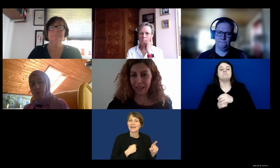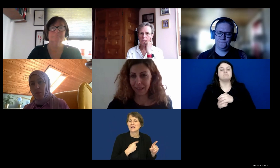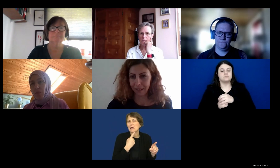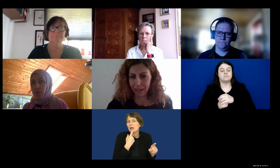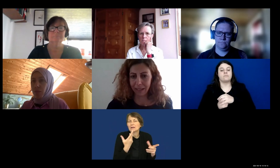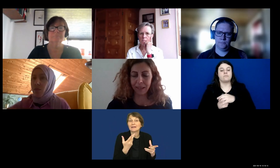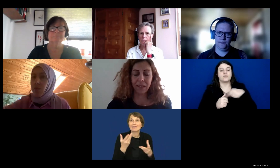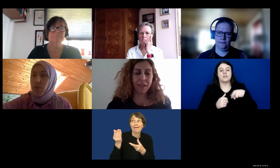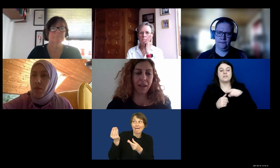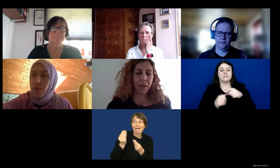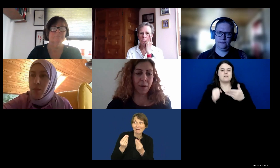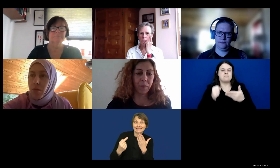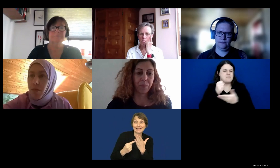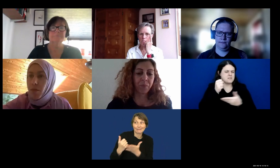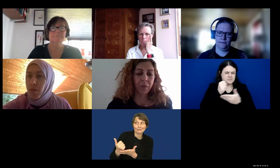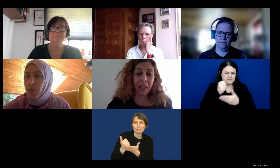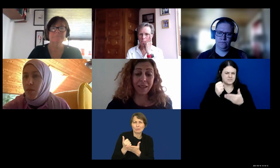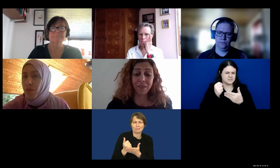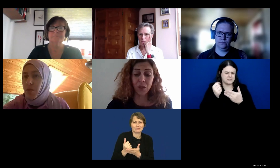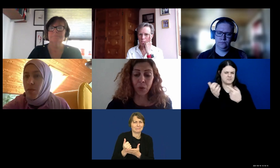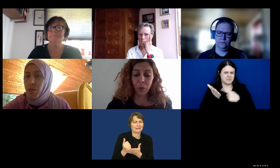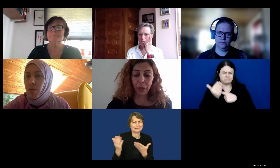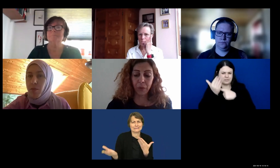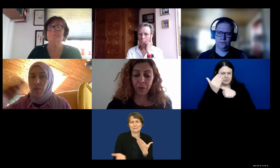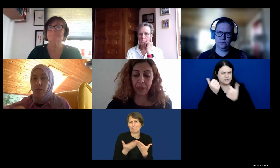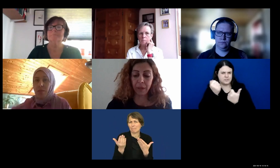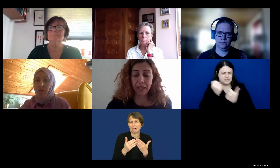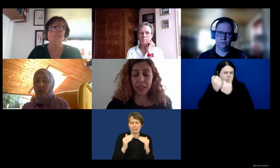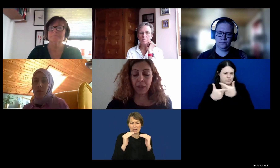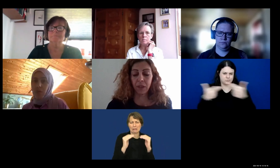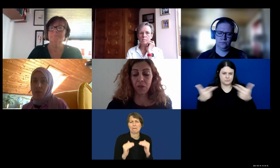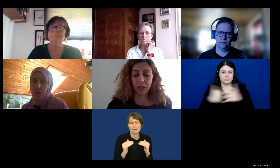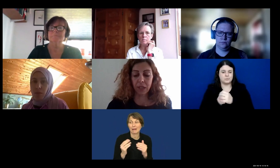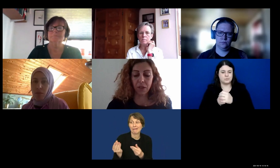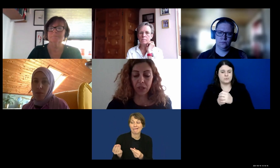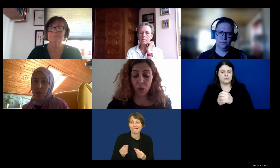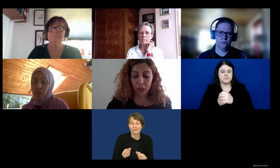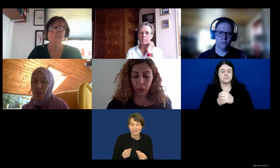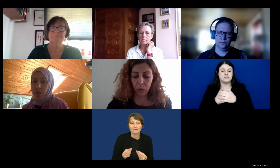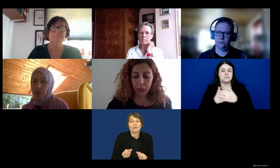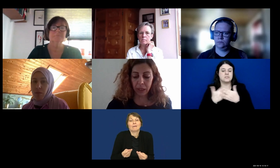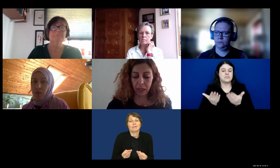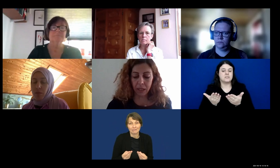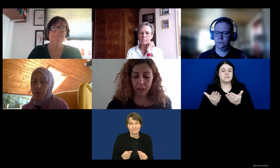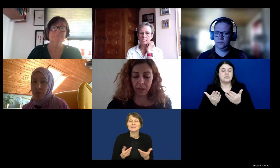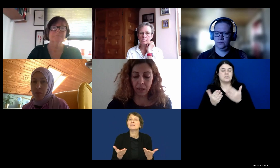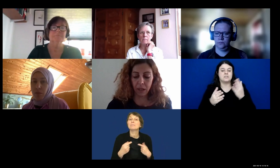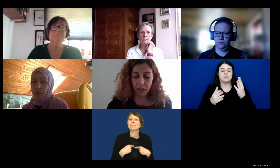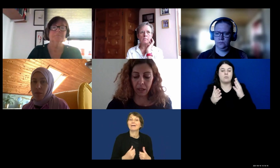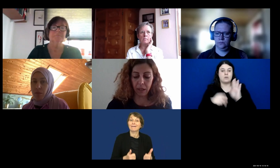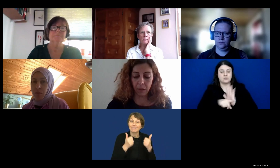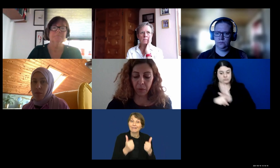basic technical aids, and there's no kind of assistive technology as such is not included in